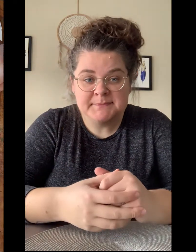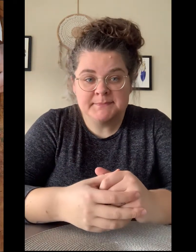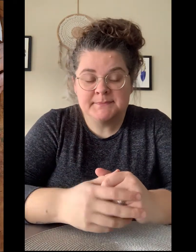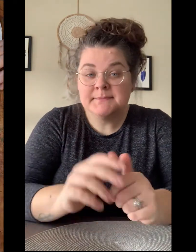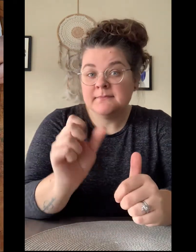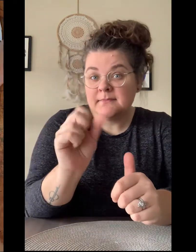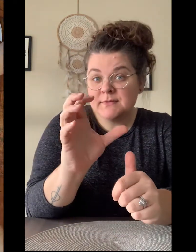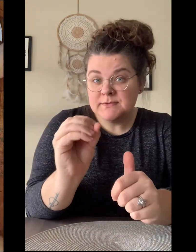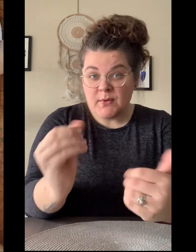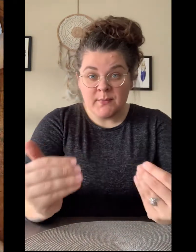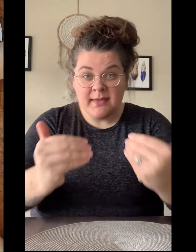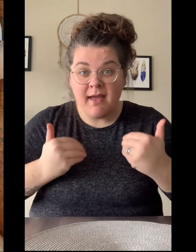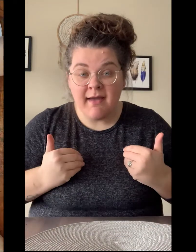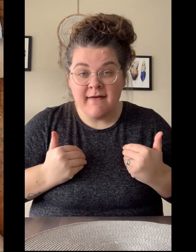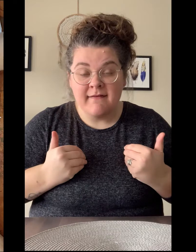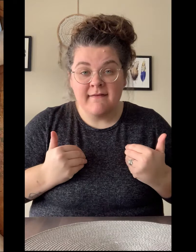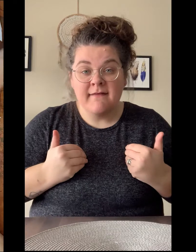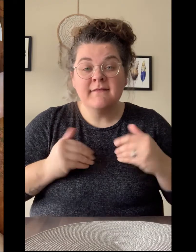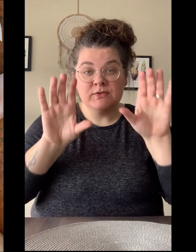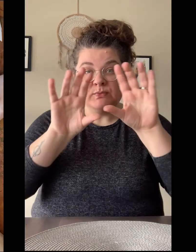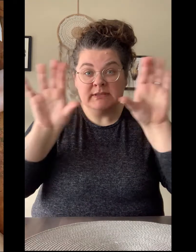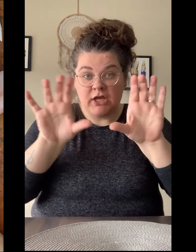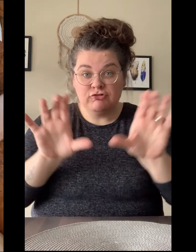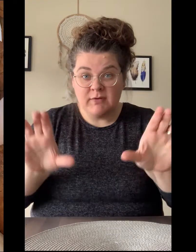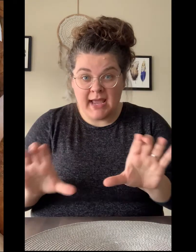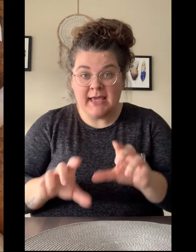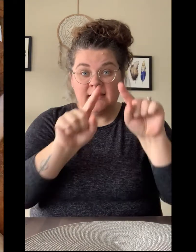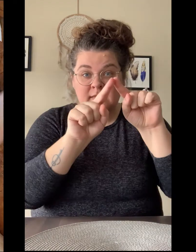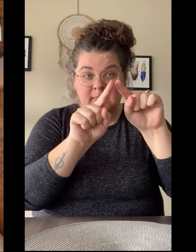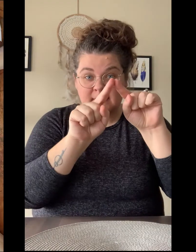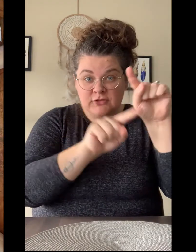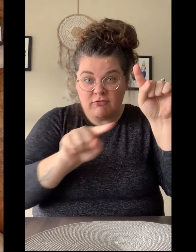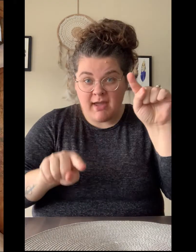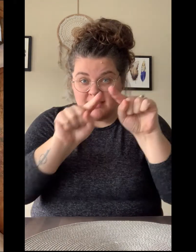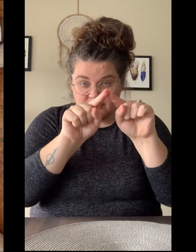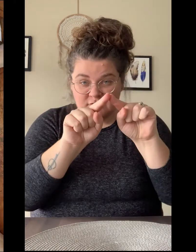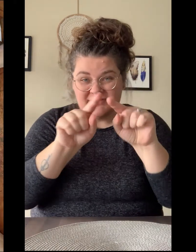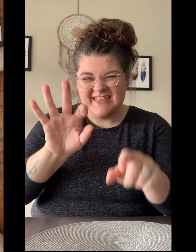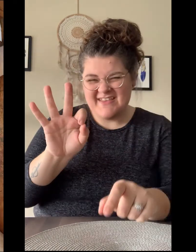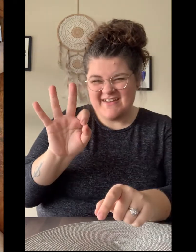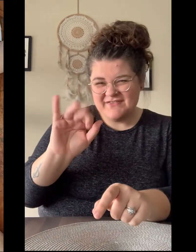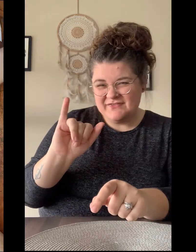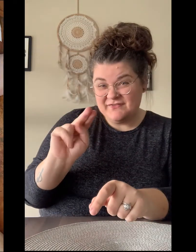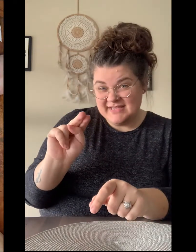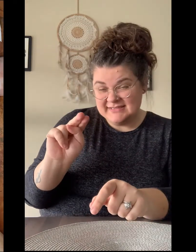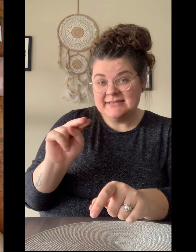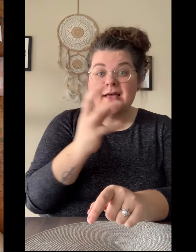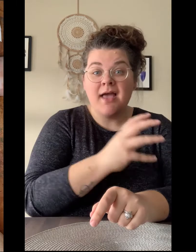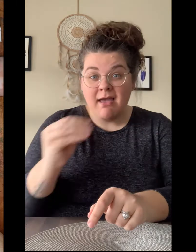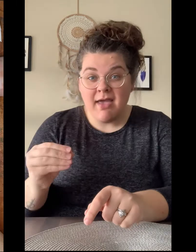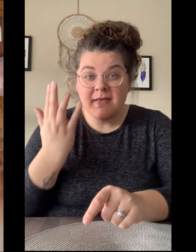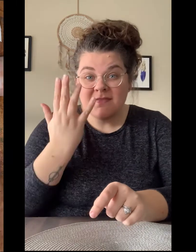So we have now to decorate our triangles, our fins, and then the